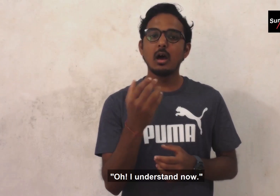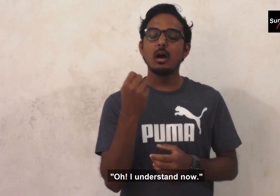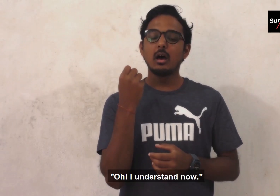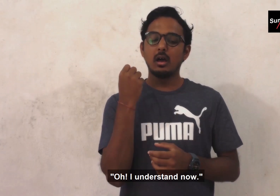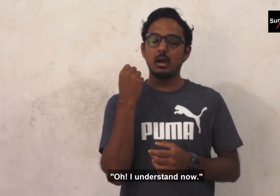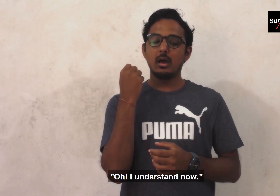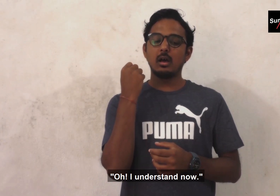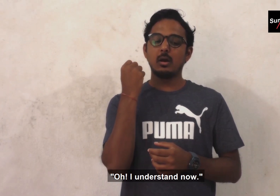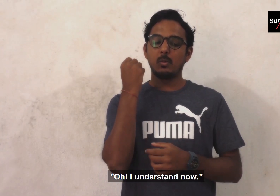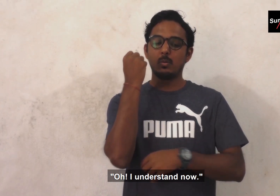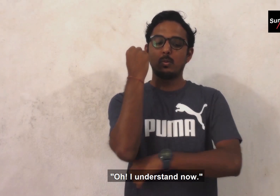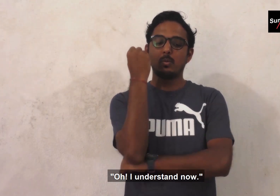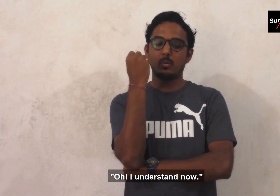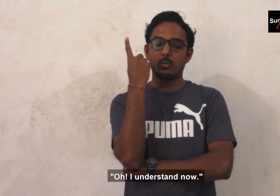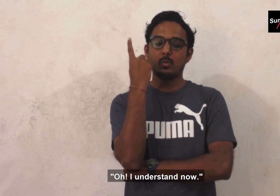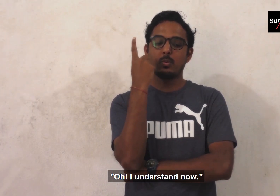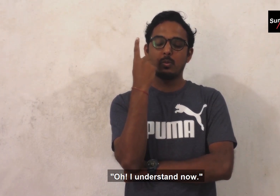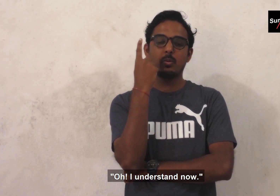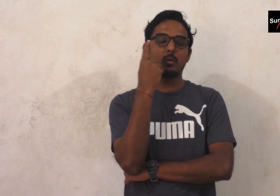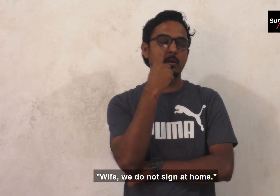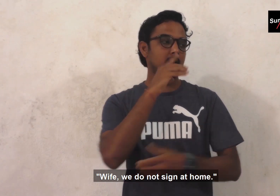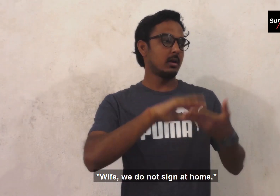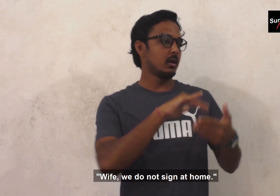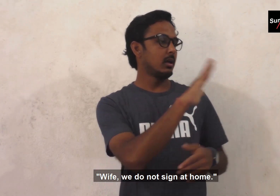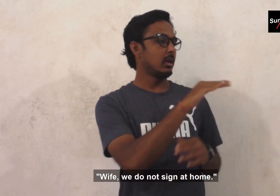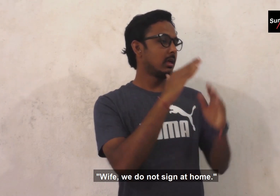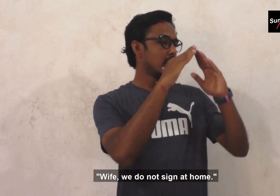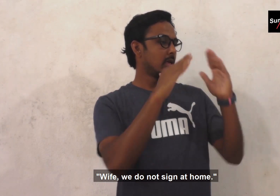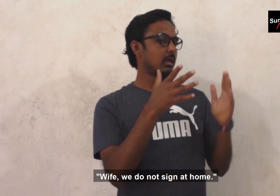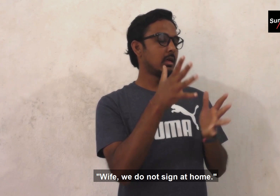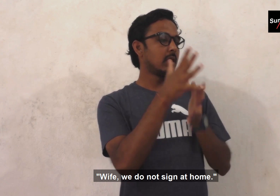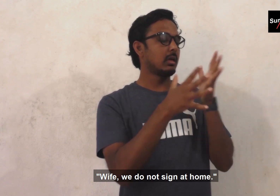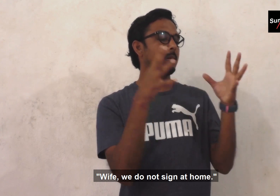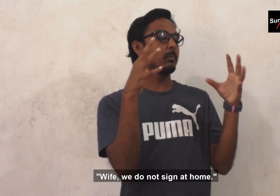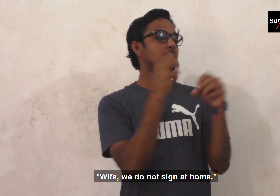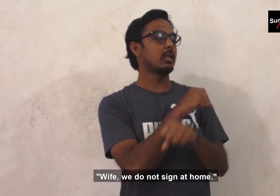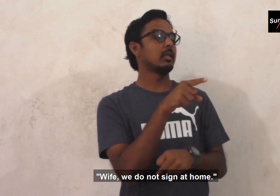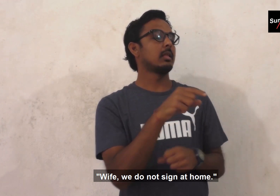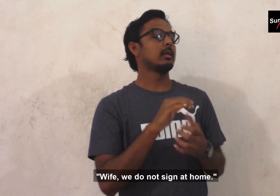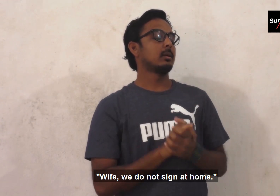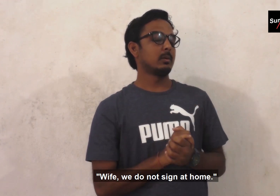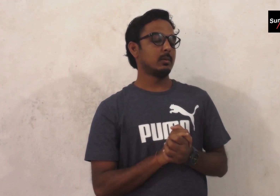Oh, I understand now. Wife, we do not sign at home.